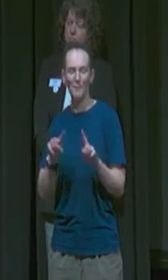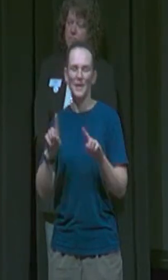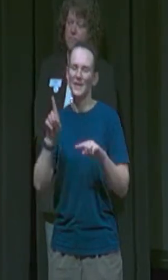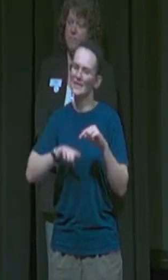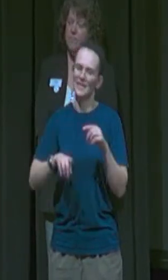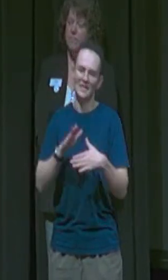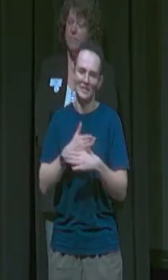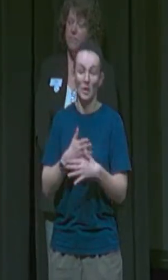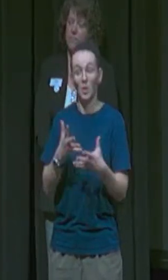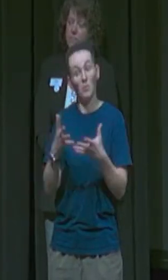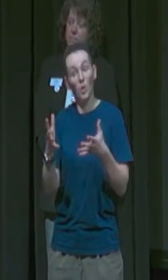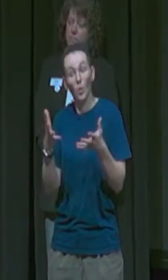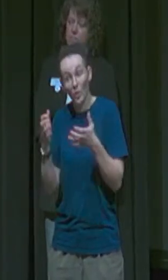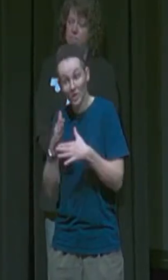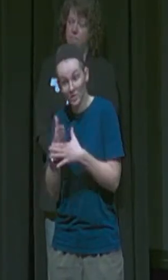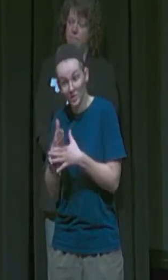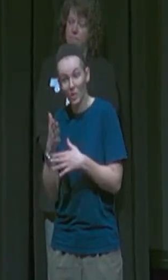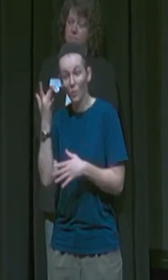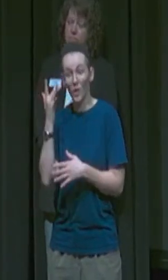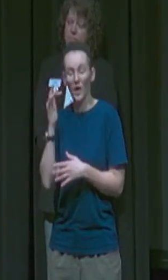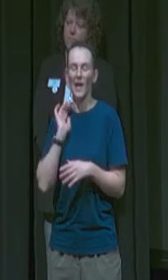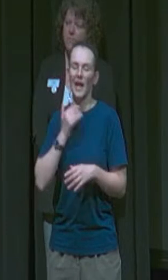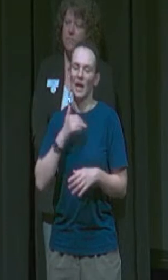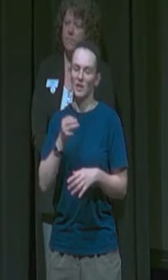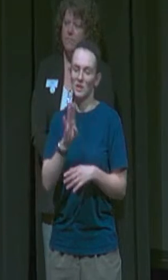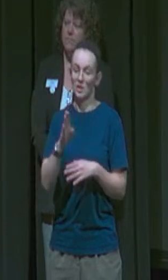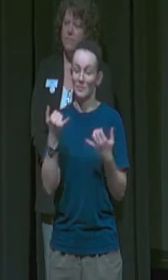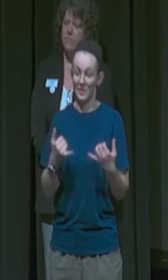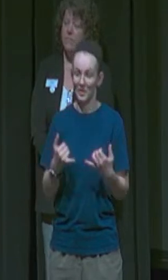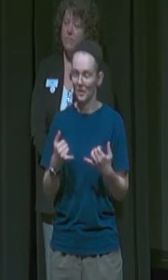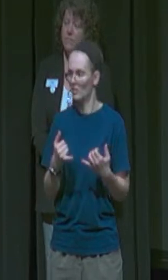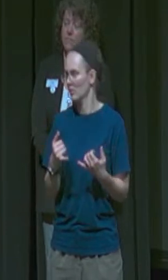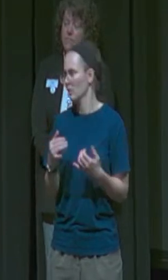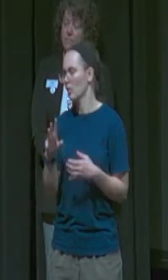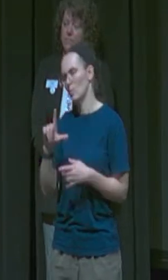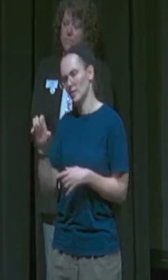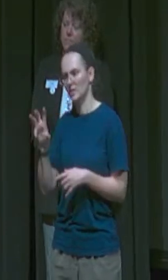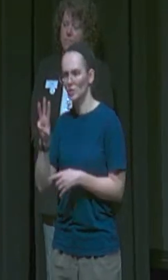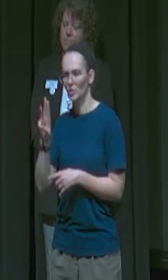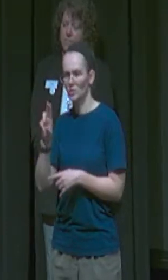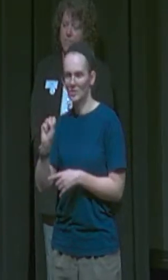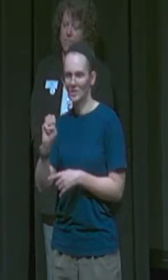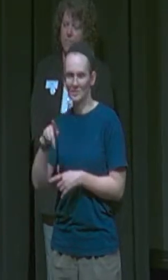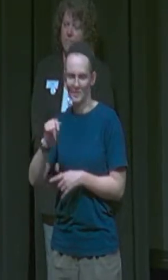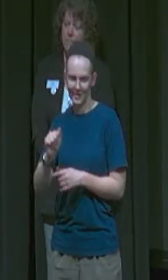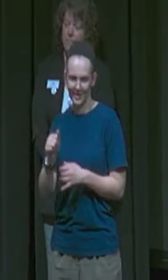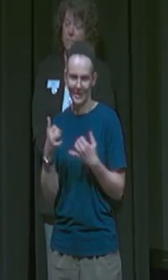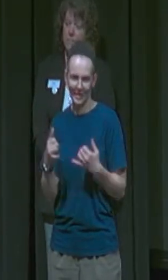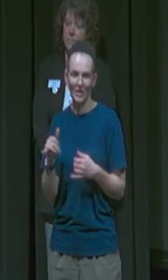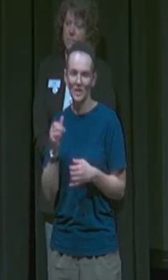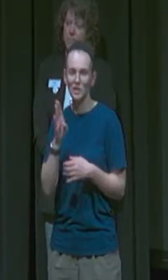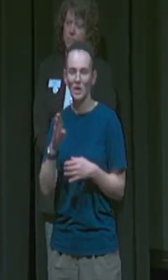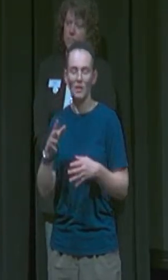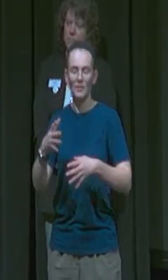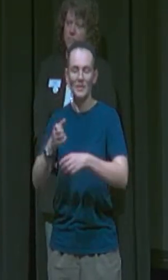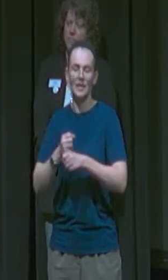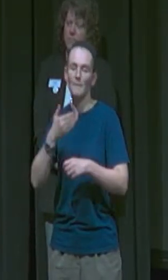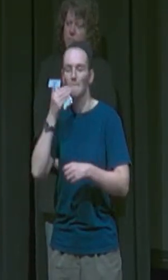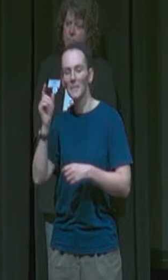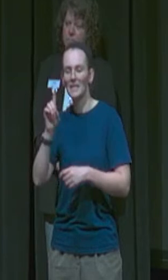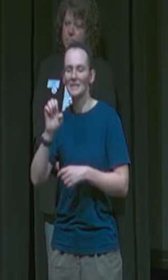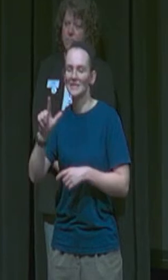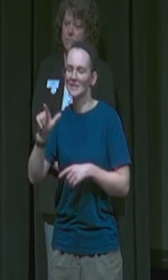it as much as we would like to, because our job now, well, US EPA, when they bid it out, is to get the best deal we